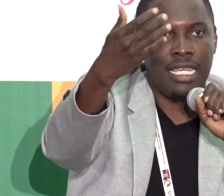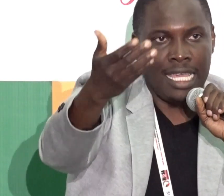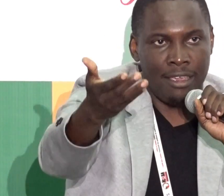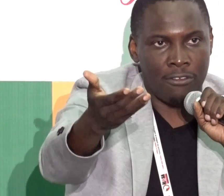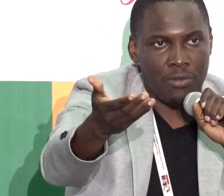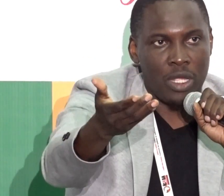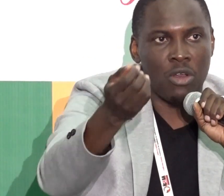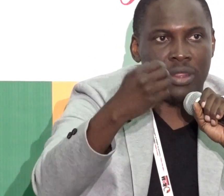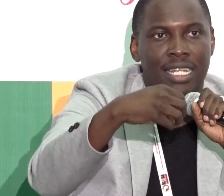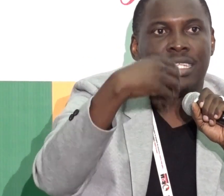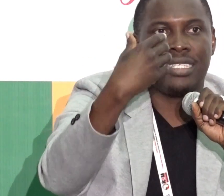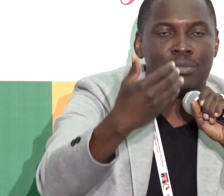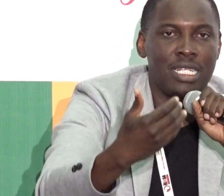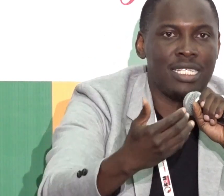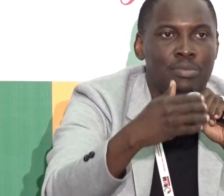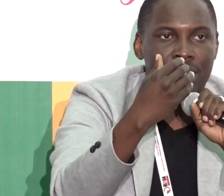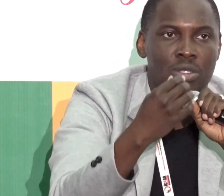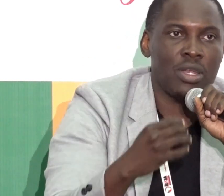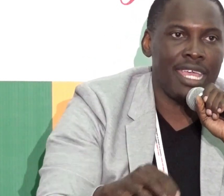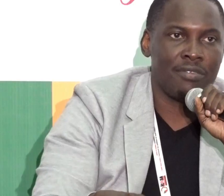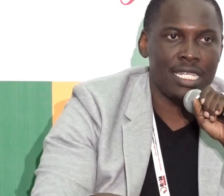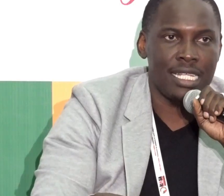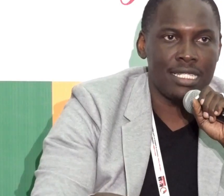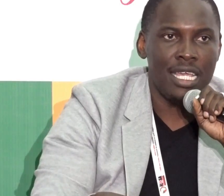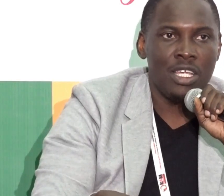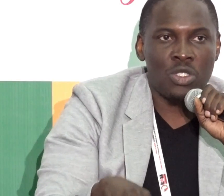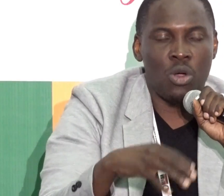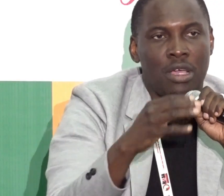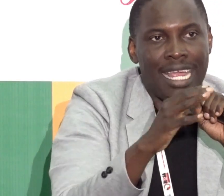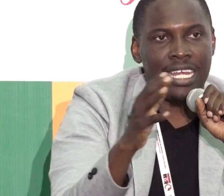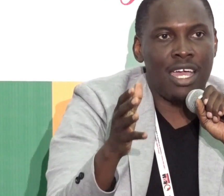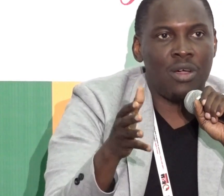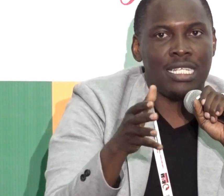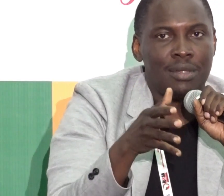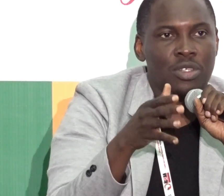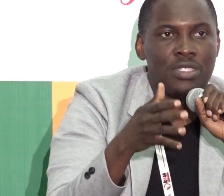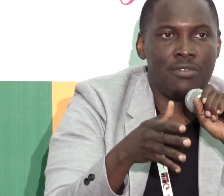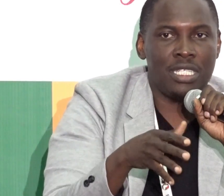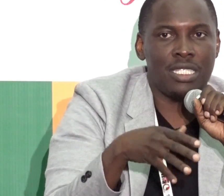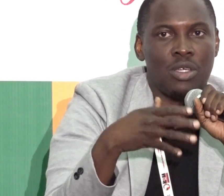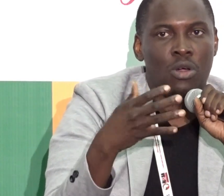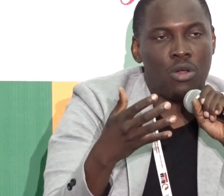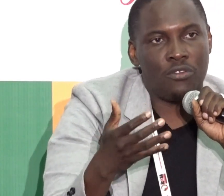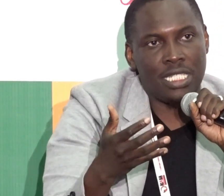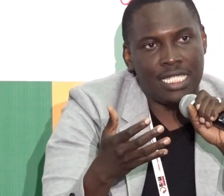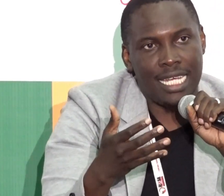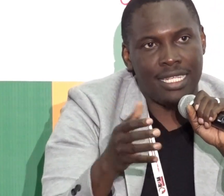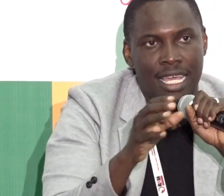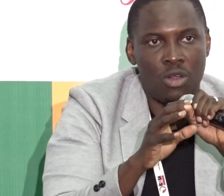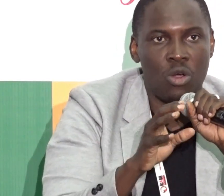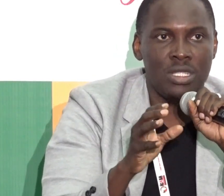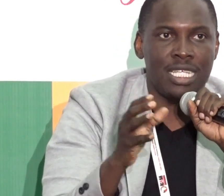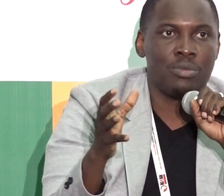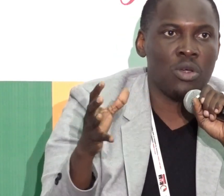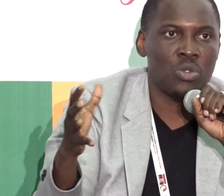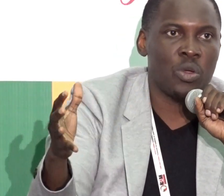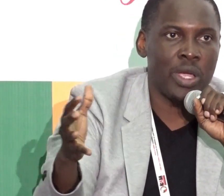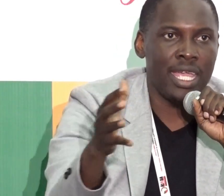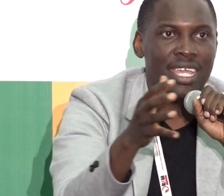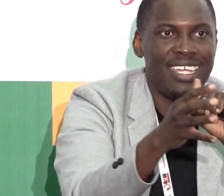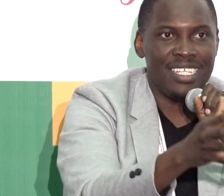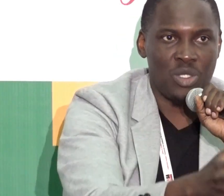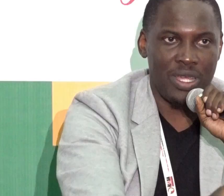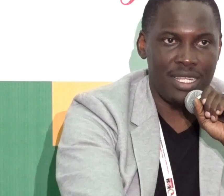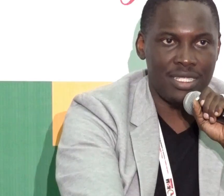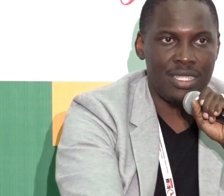can give. We know that this is message based on evidence. So right now, in terms of safety or confidentiality, there are no concerns because we